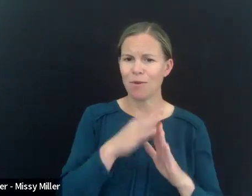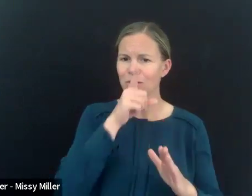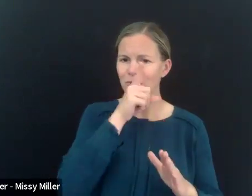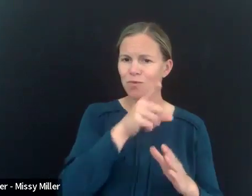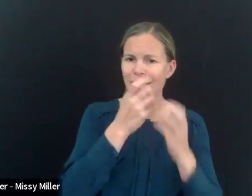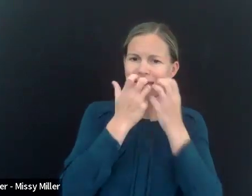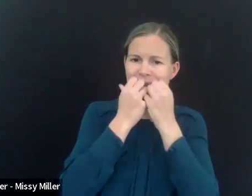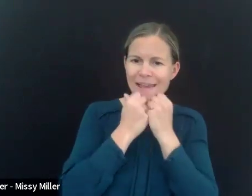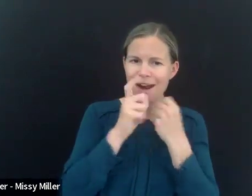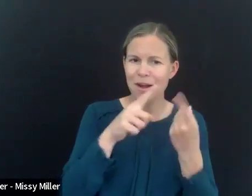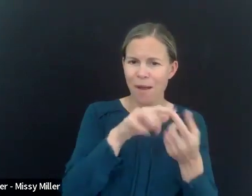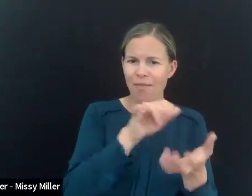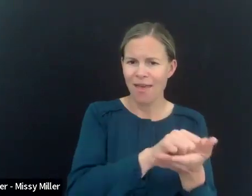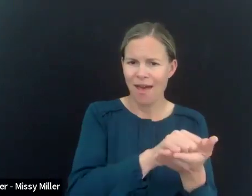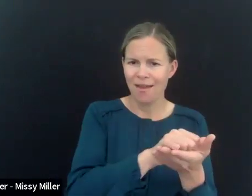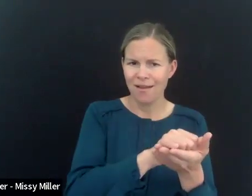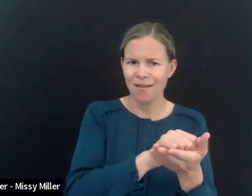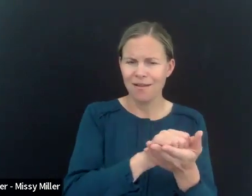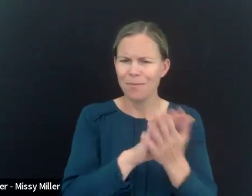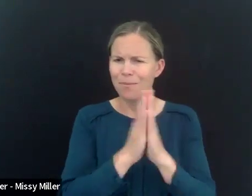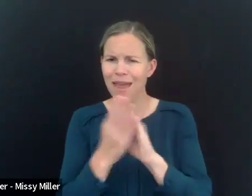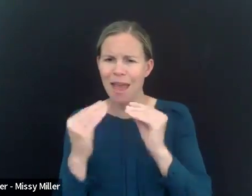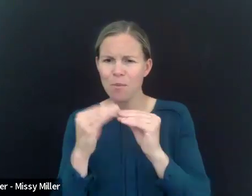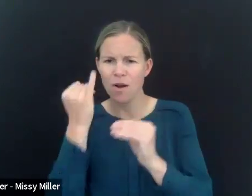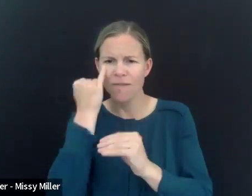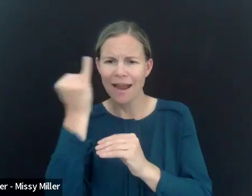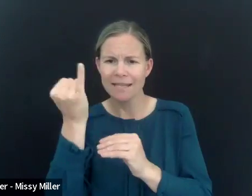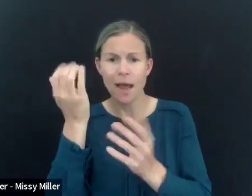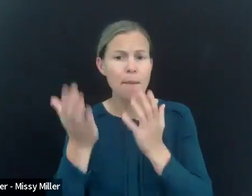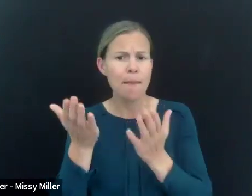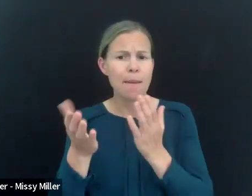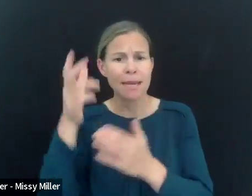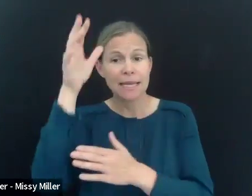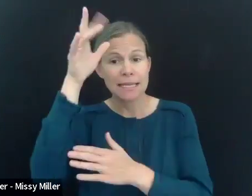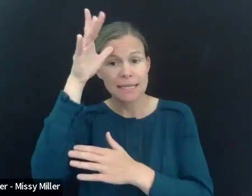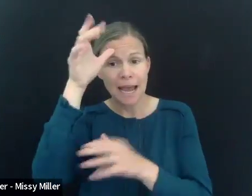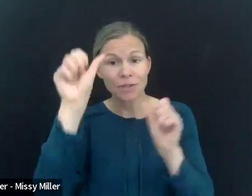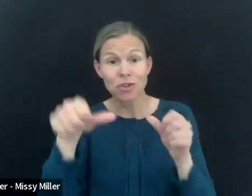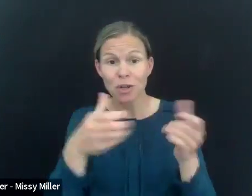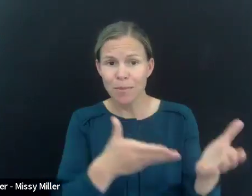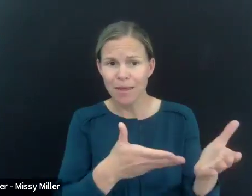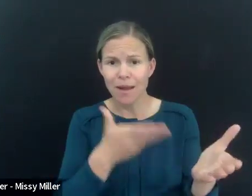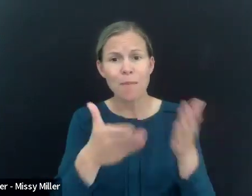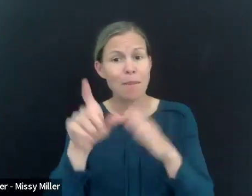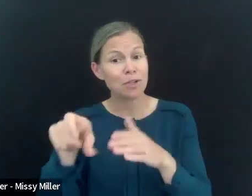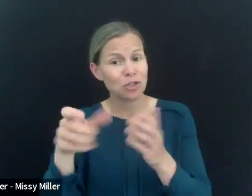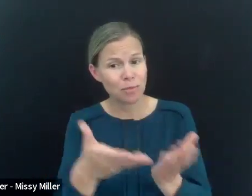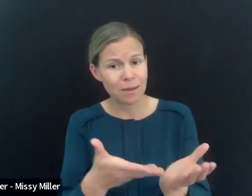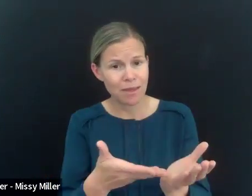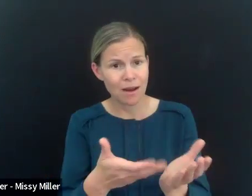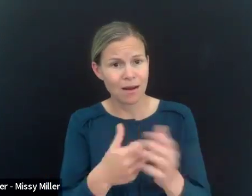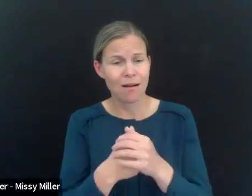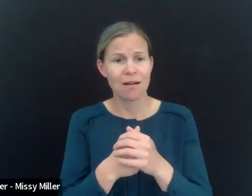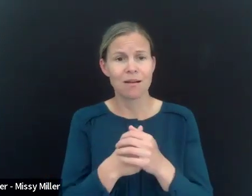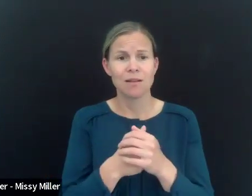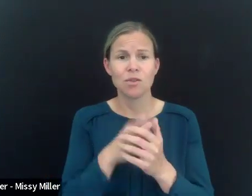to be more of an idea that maybe dads could be there, and hey, maybe dads should be there. And